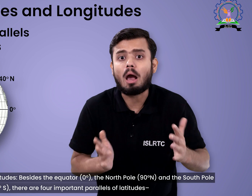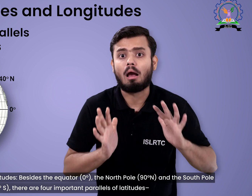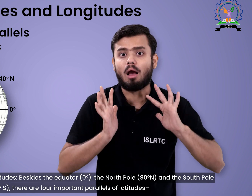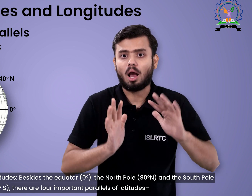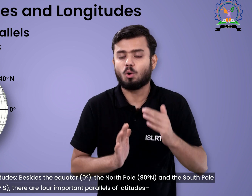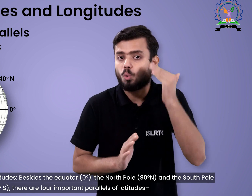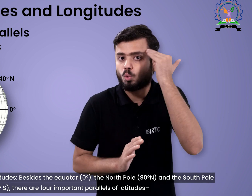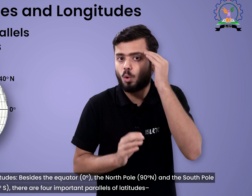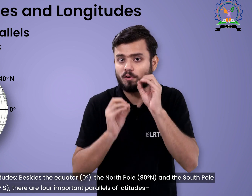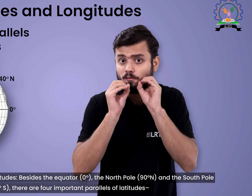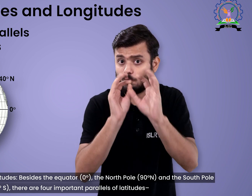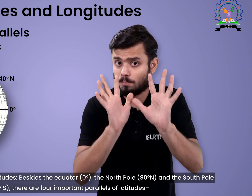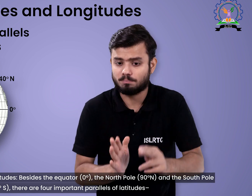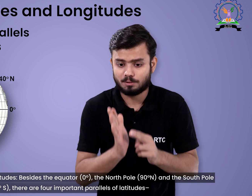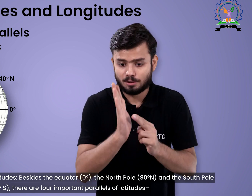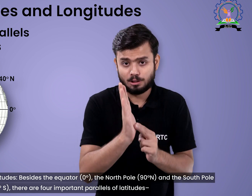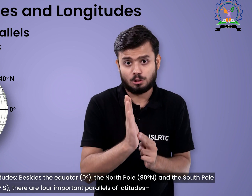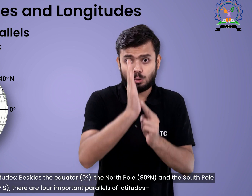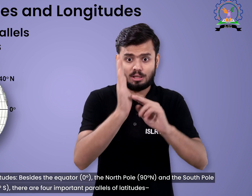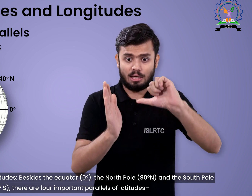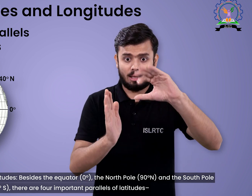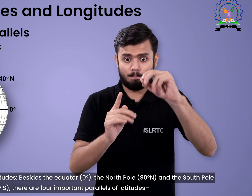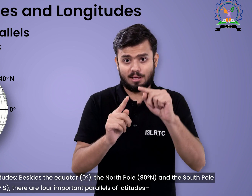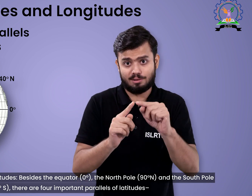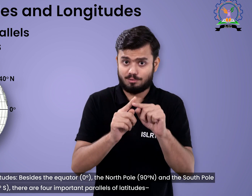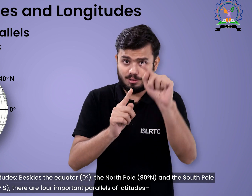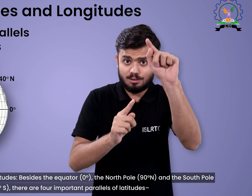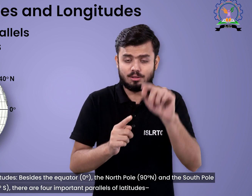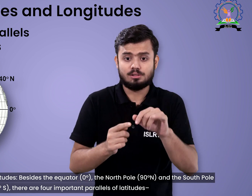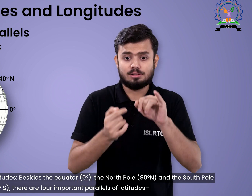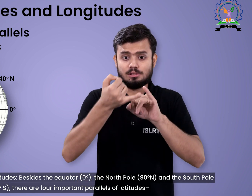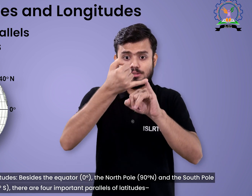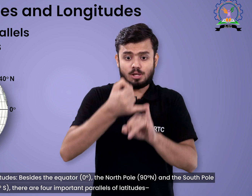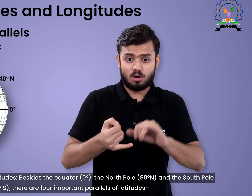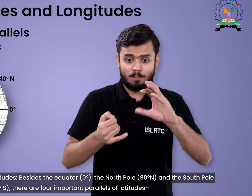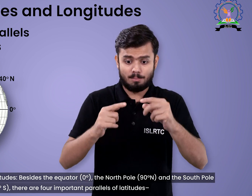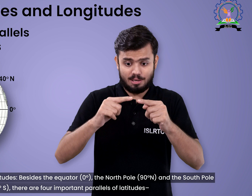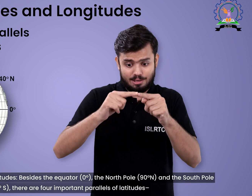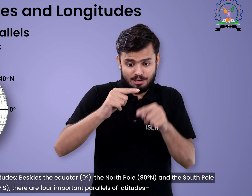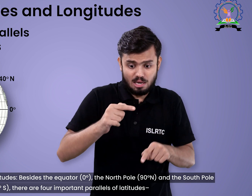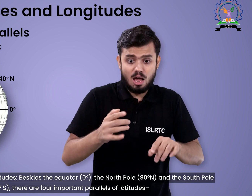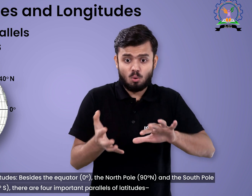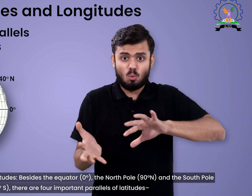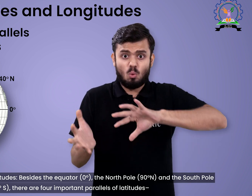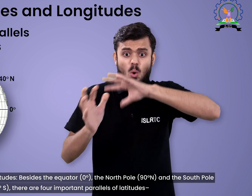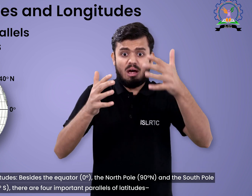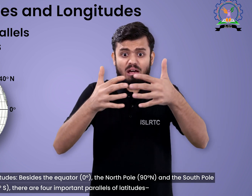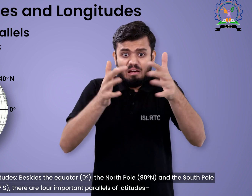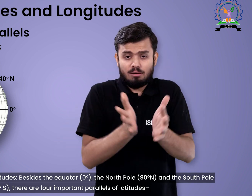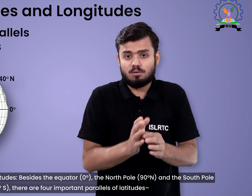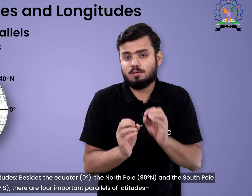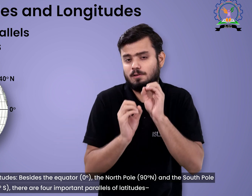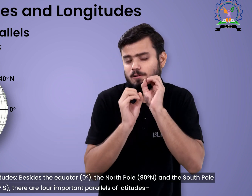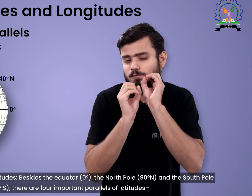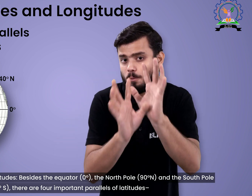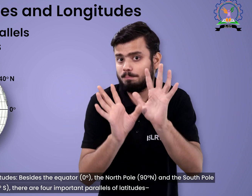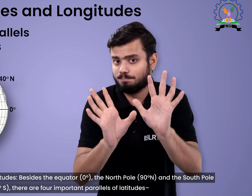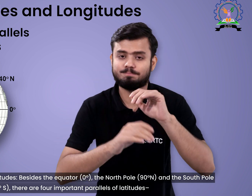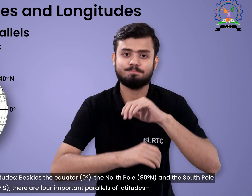Pole, 90 degree N, and the South Pole, 90 degrees S. There are 4 important parallels of